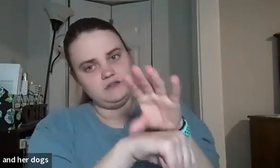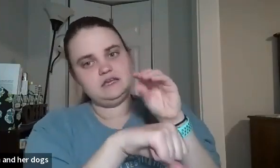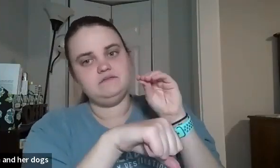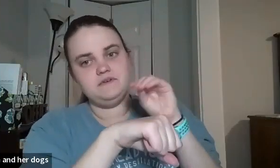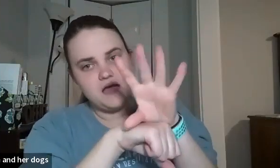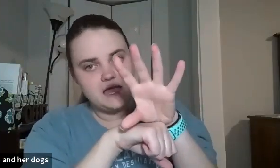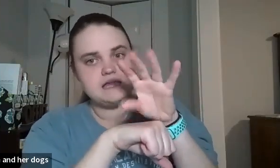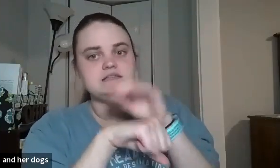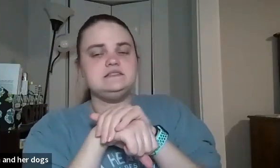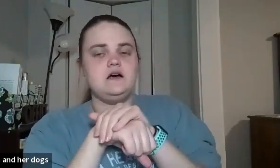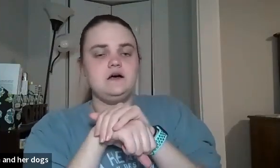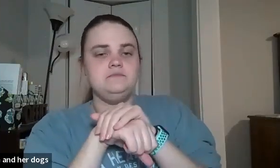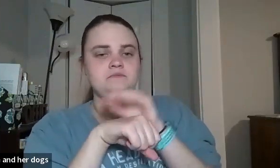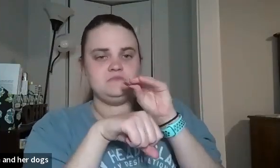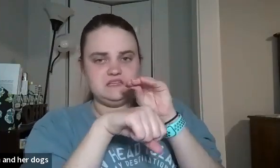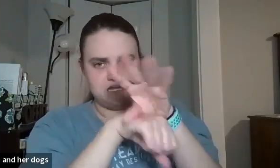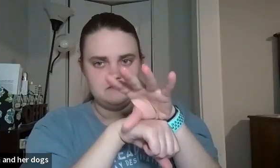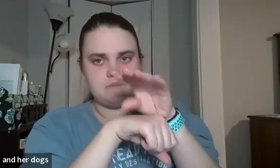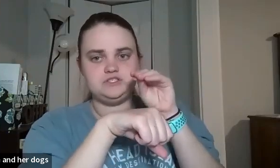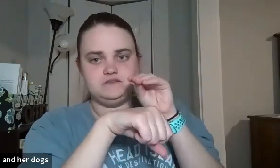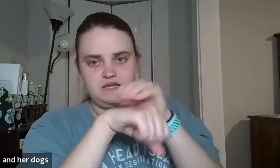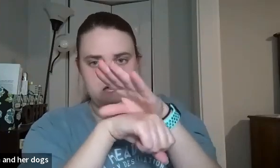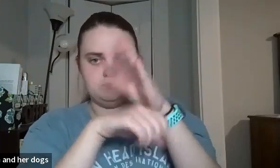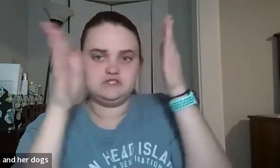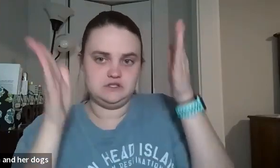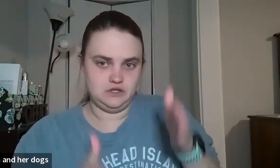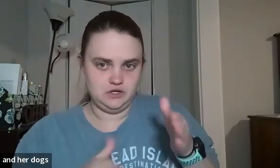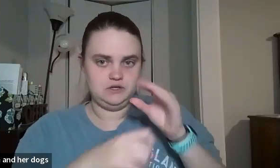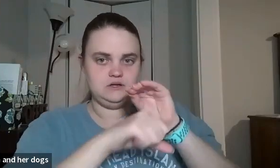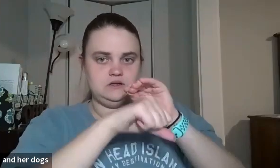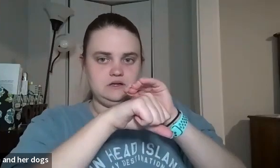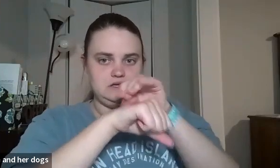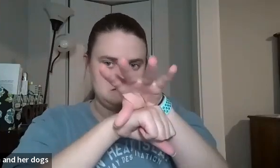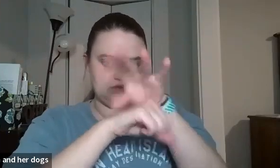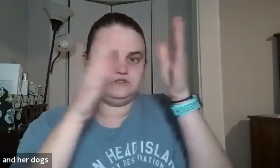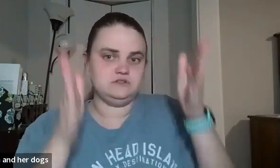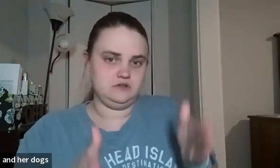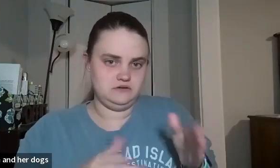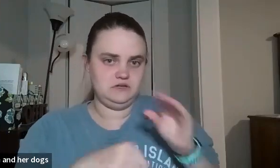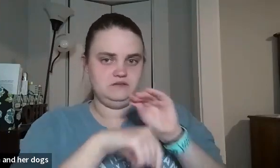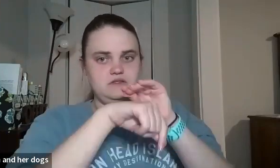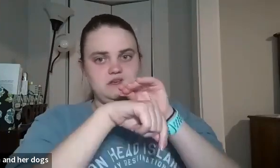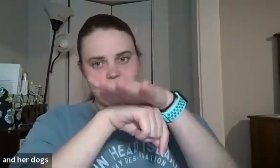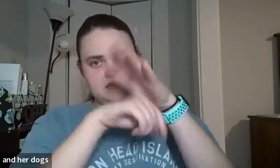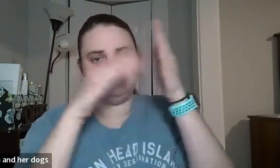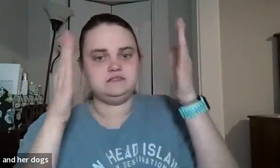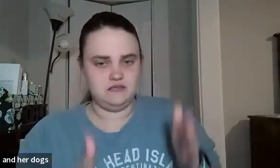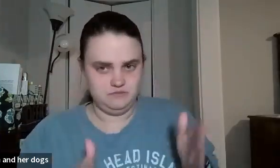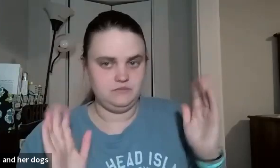like advice. That's kind of that motion of counselor. You need the advice in